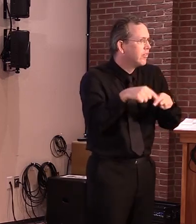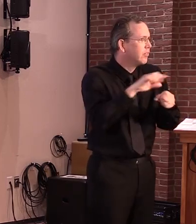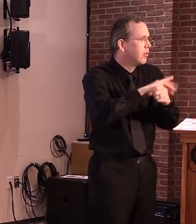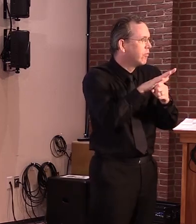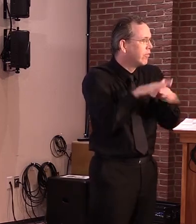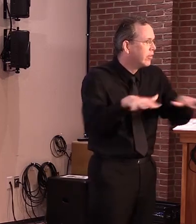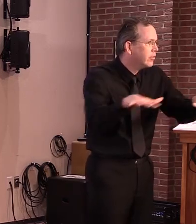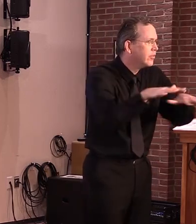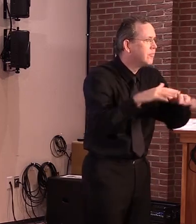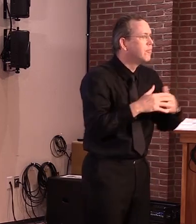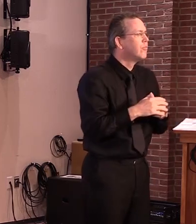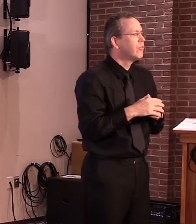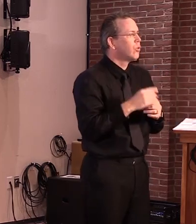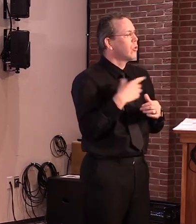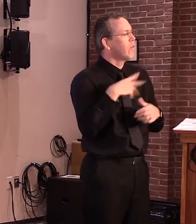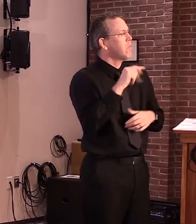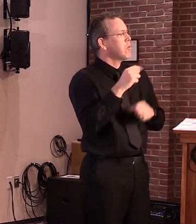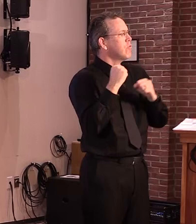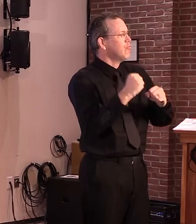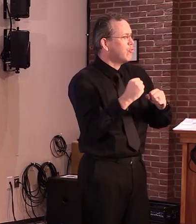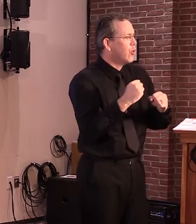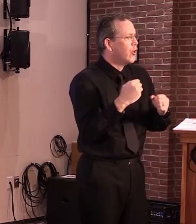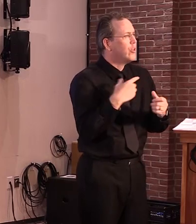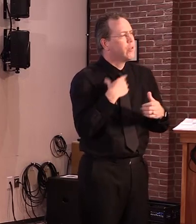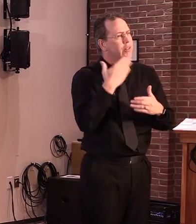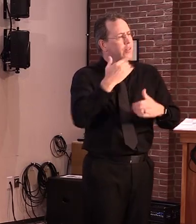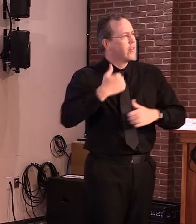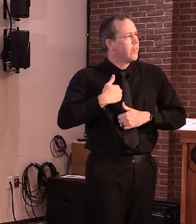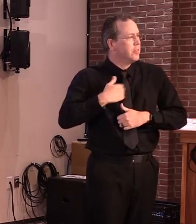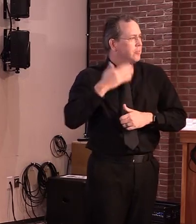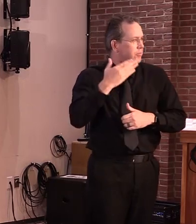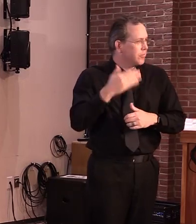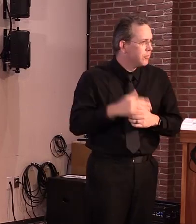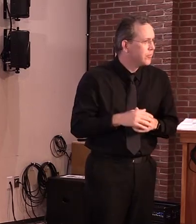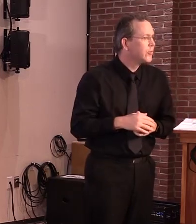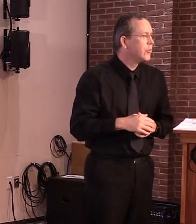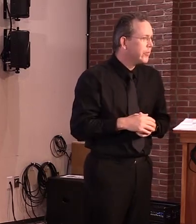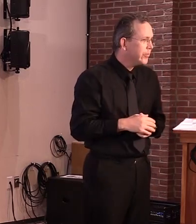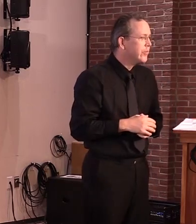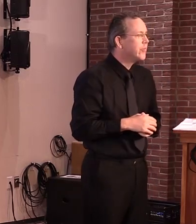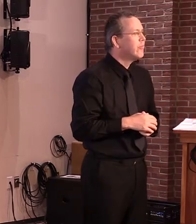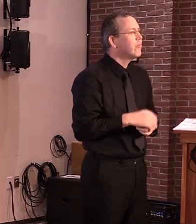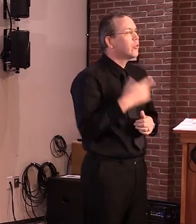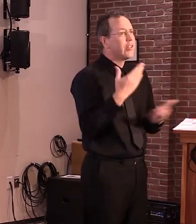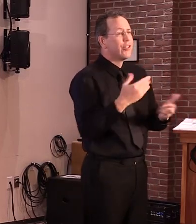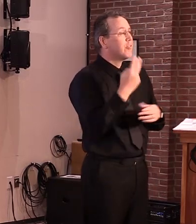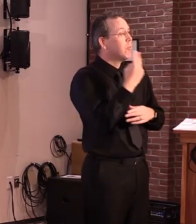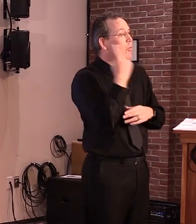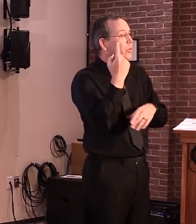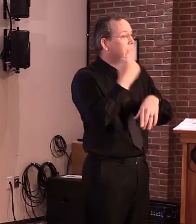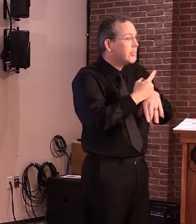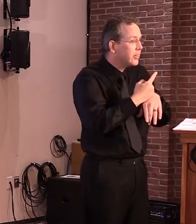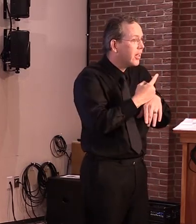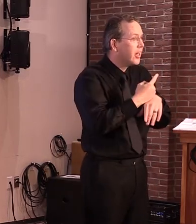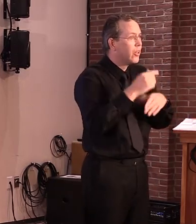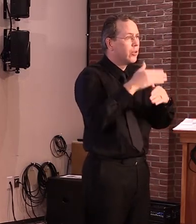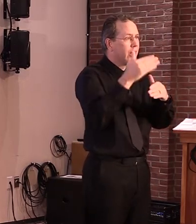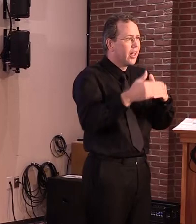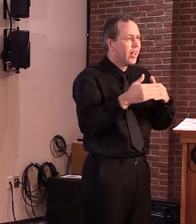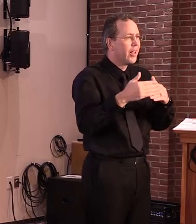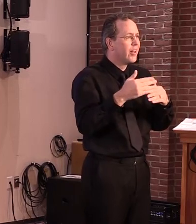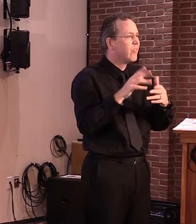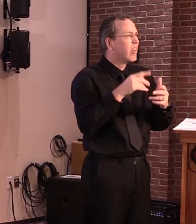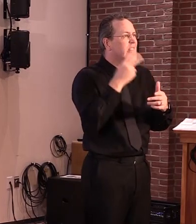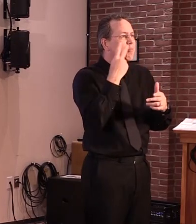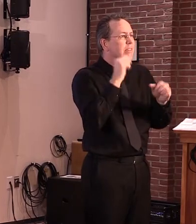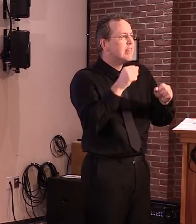Force for this tribute, especially here this weekend, on Memorial Day weekend, where we're not going to see as many activities, not as